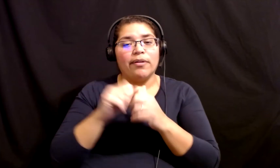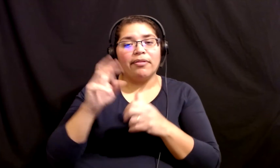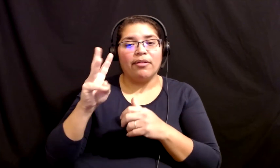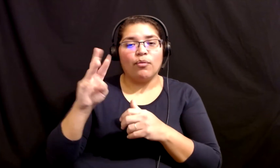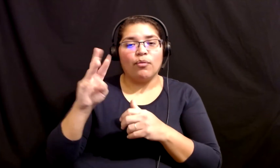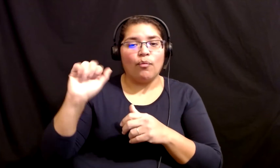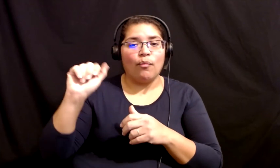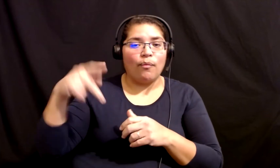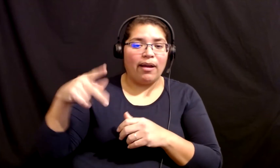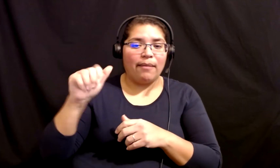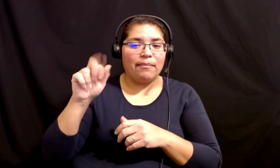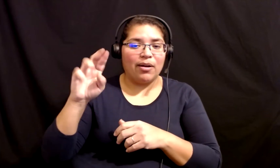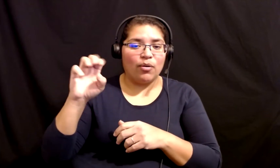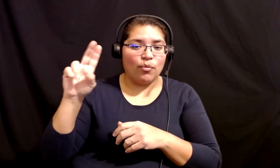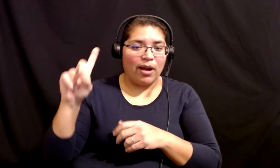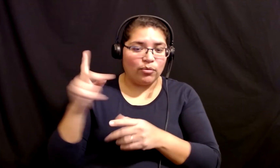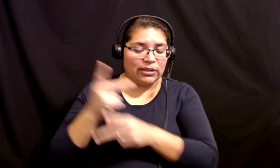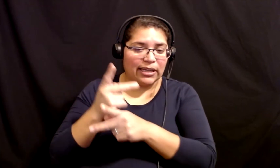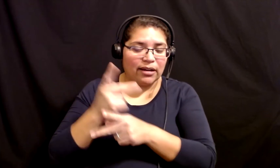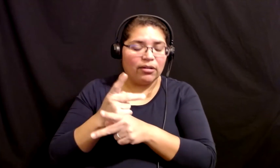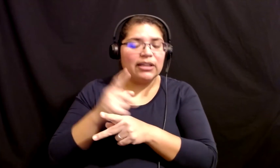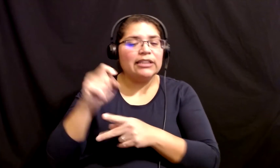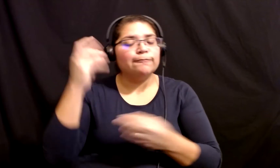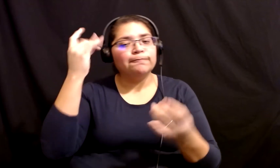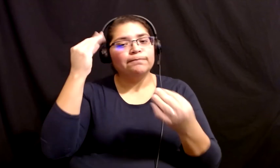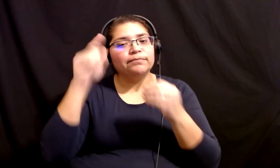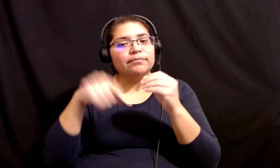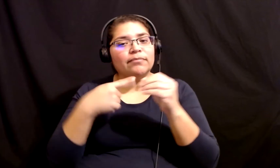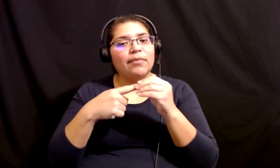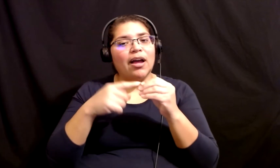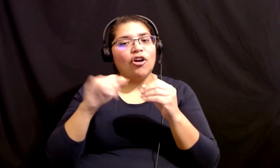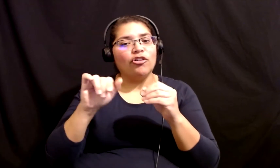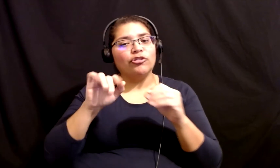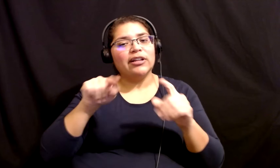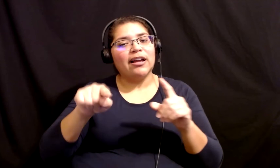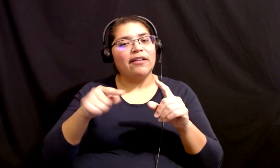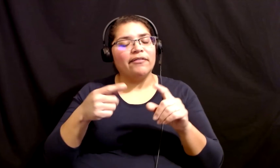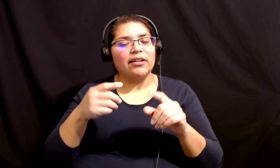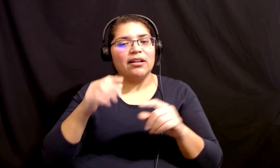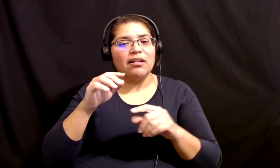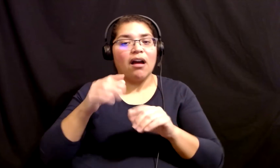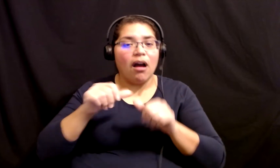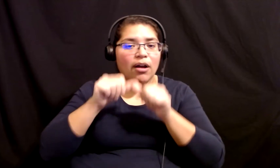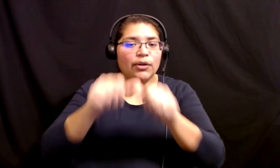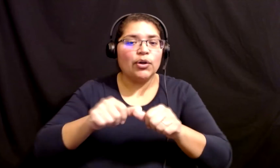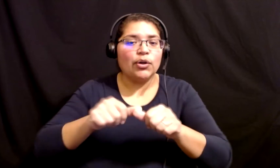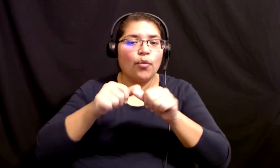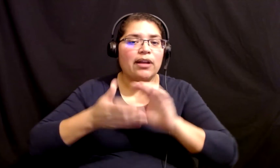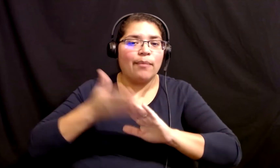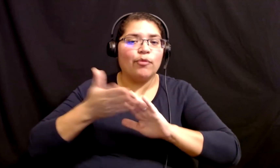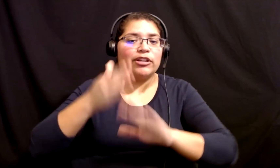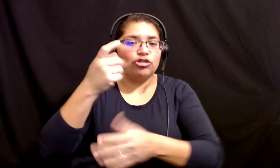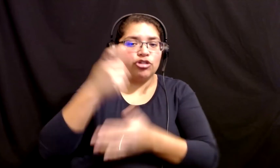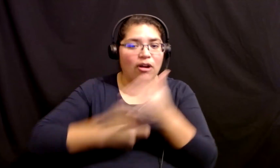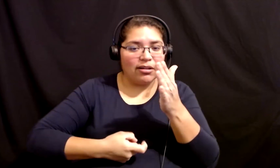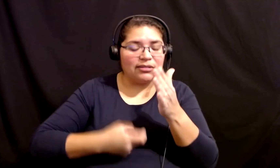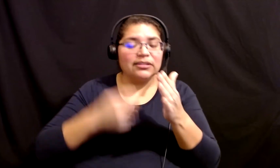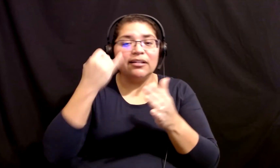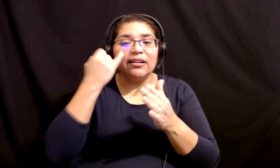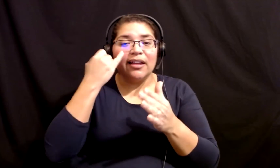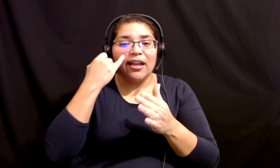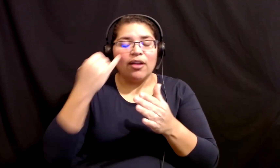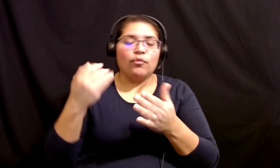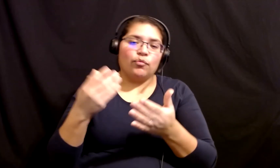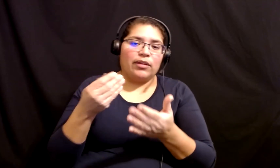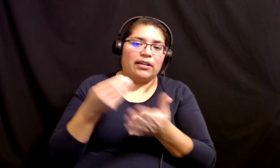care, we just have to think about that is an ongoing operational cost. So if we fund